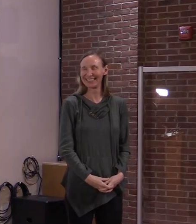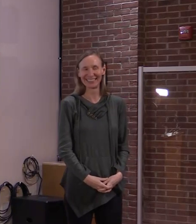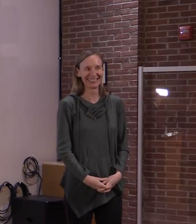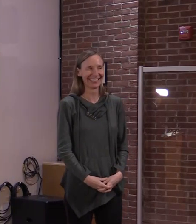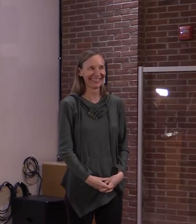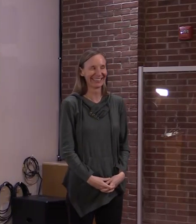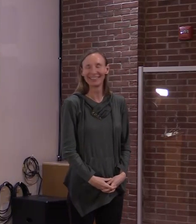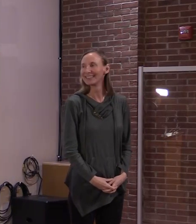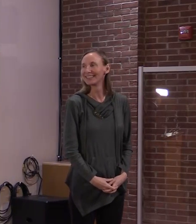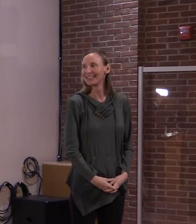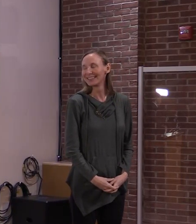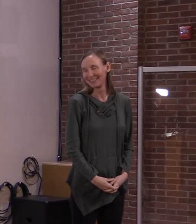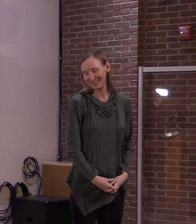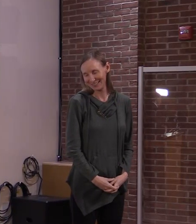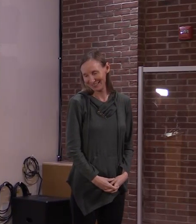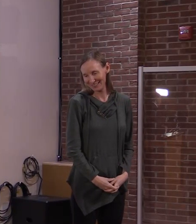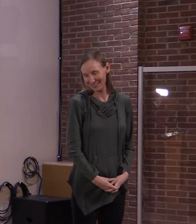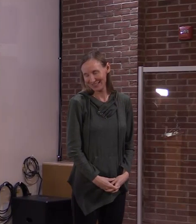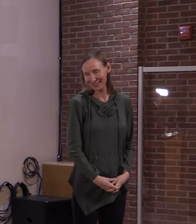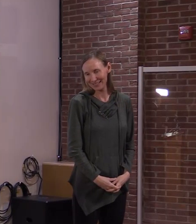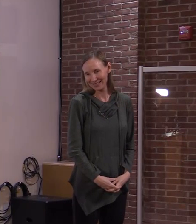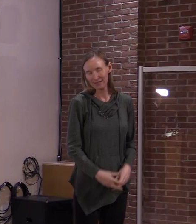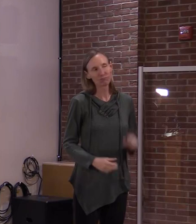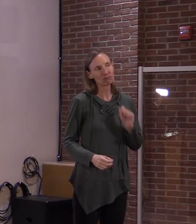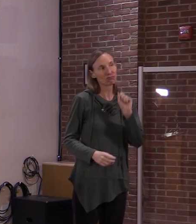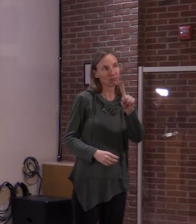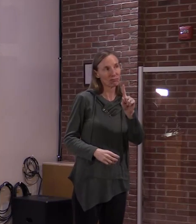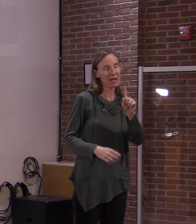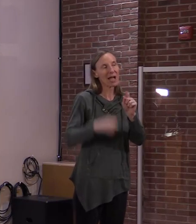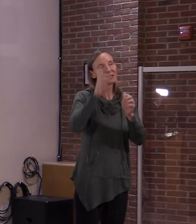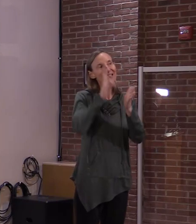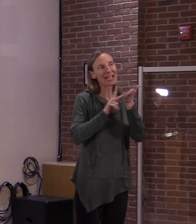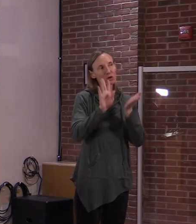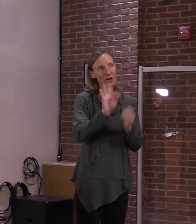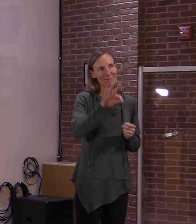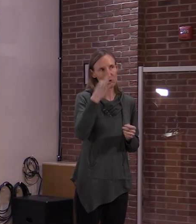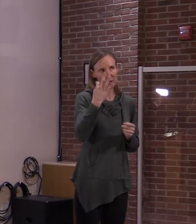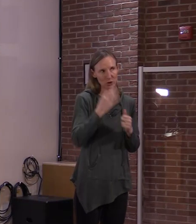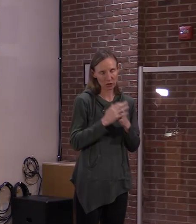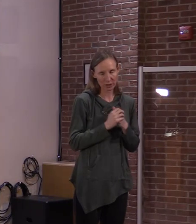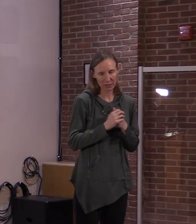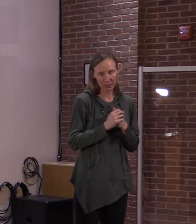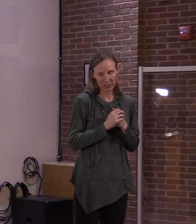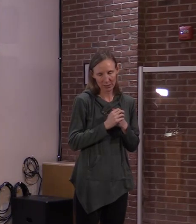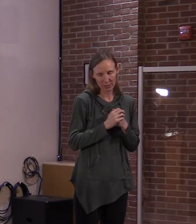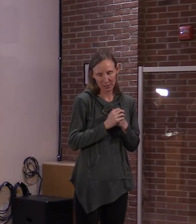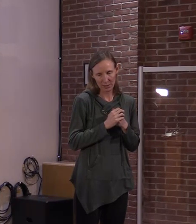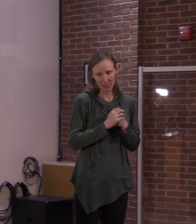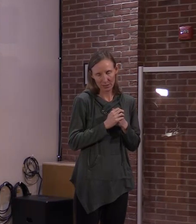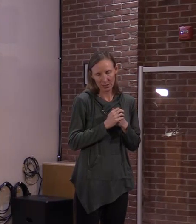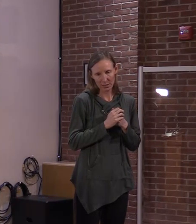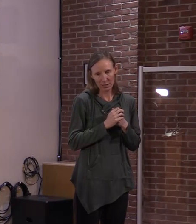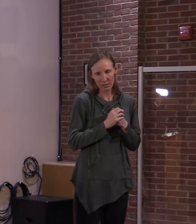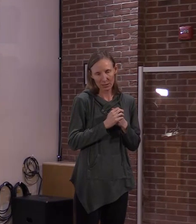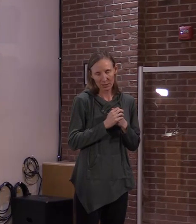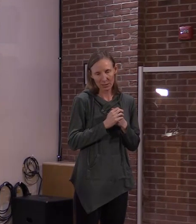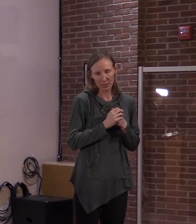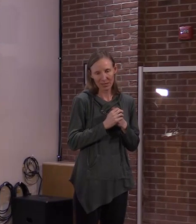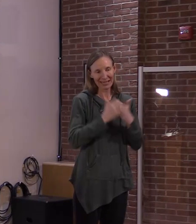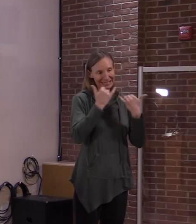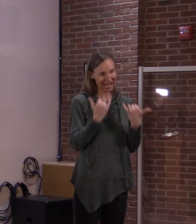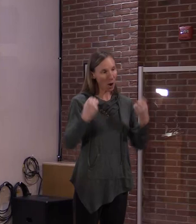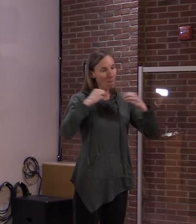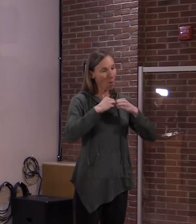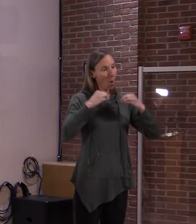Hi, yes. I had a question for Secretary French. Just broadly, now we're moving more toward